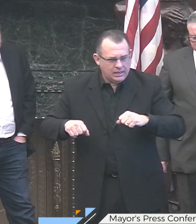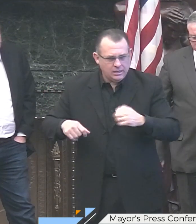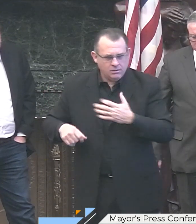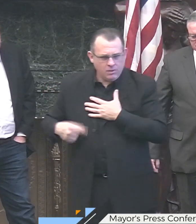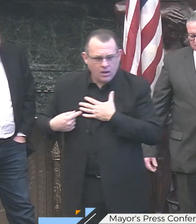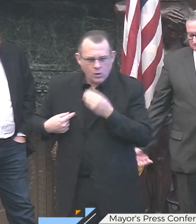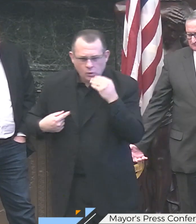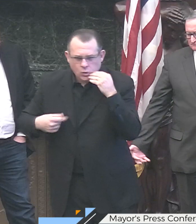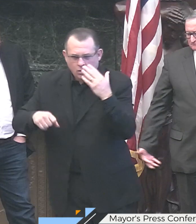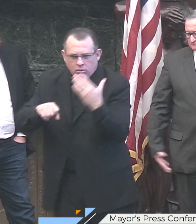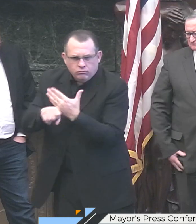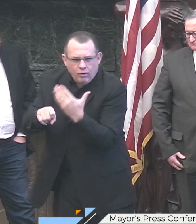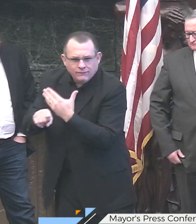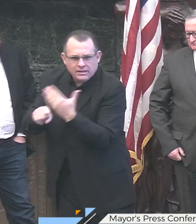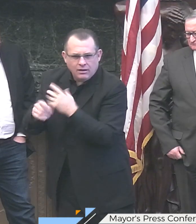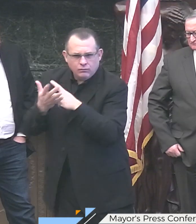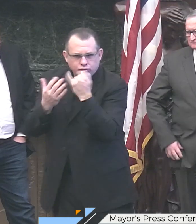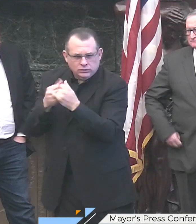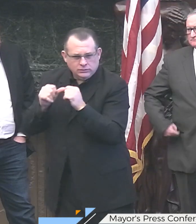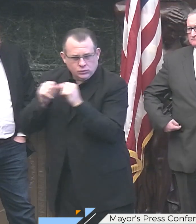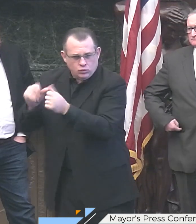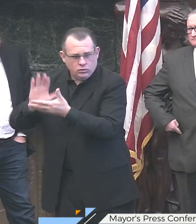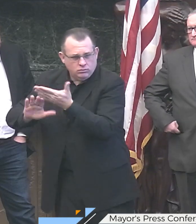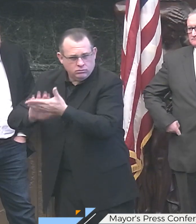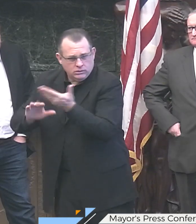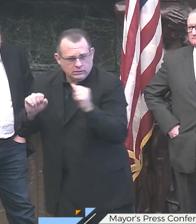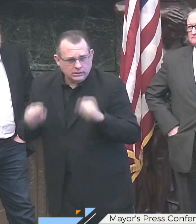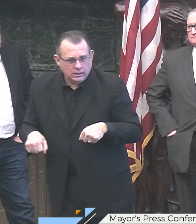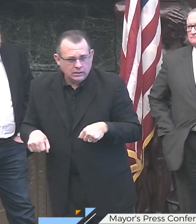construction project? And they basically said that